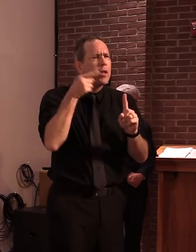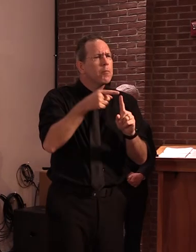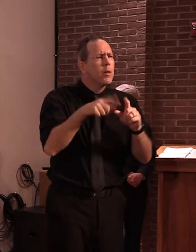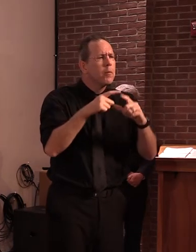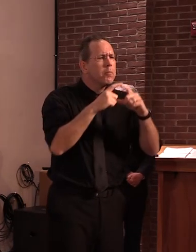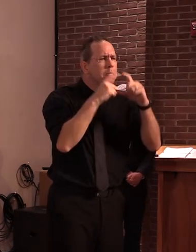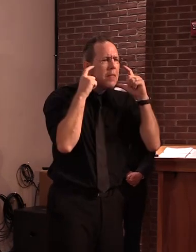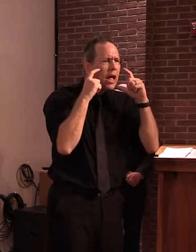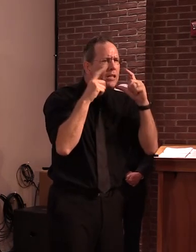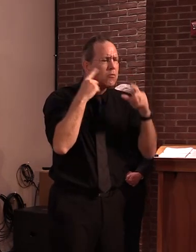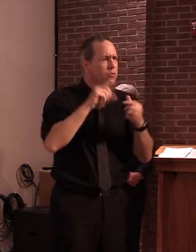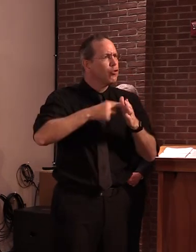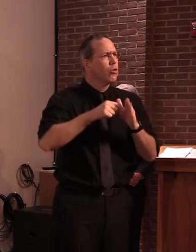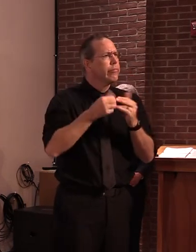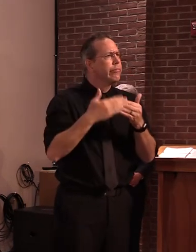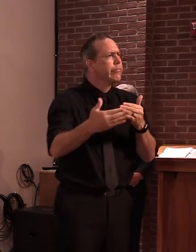that